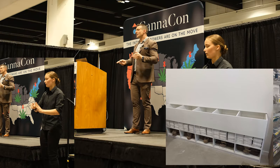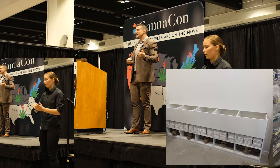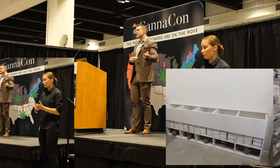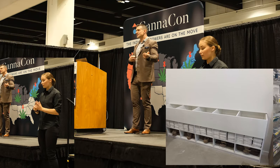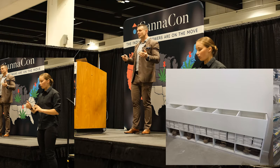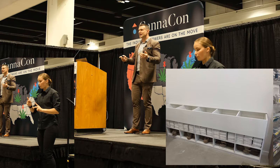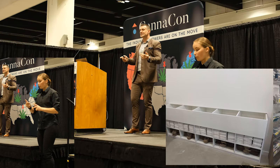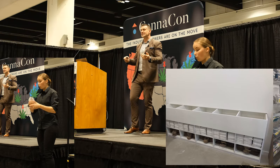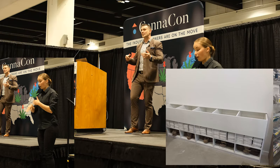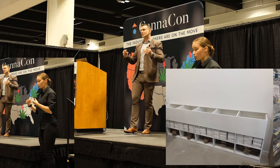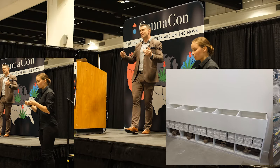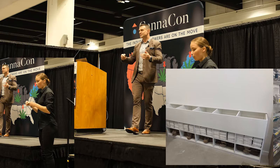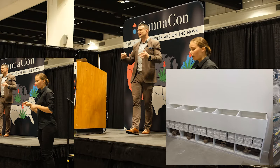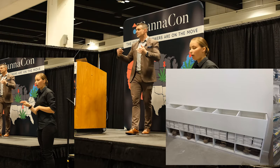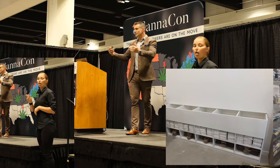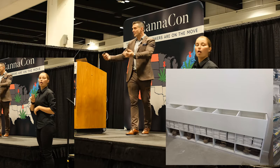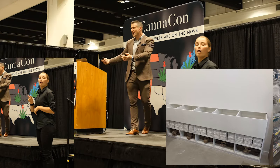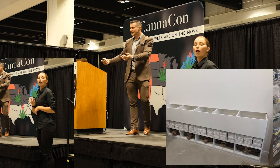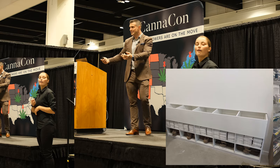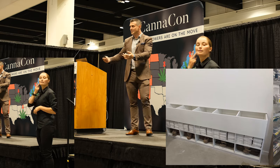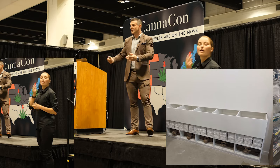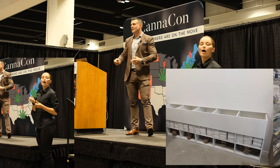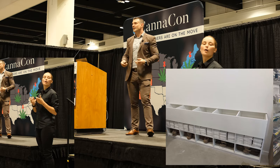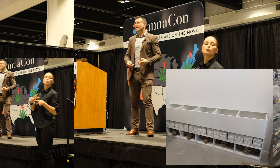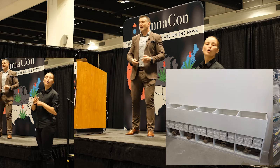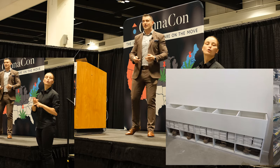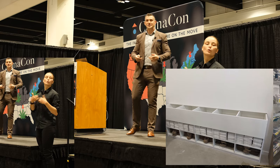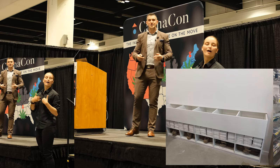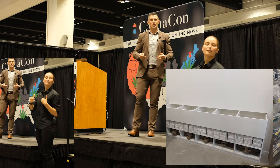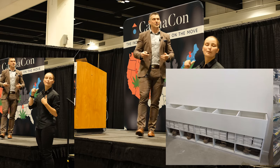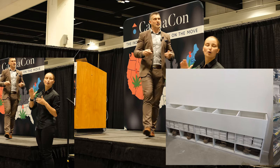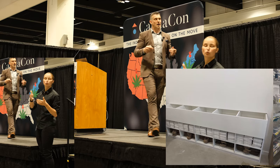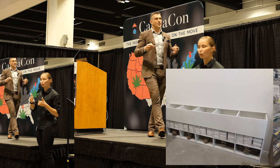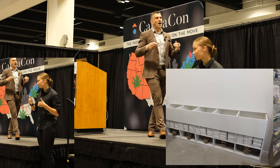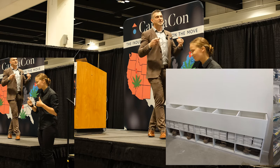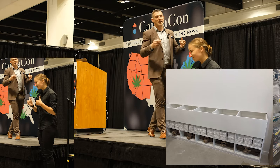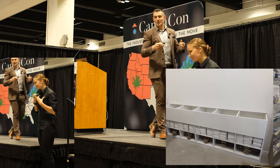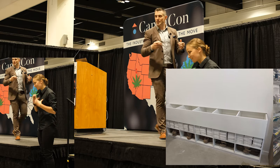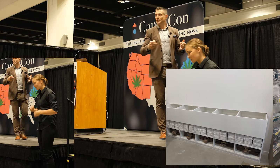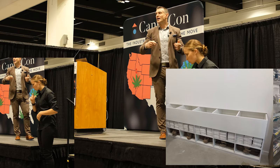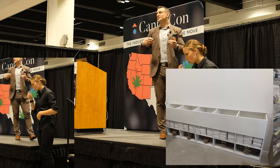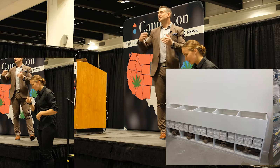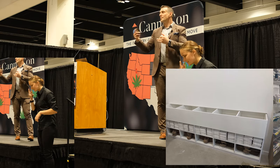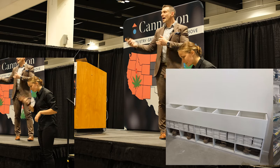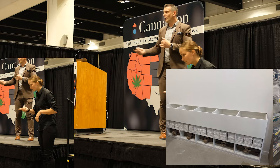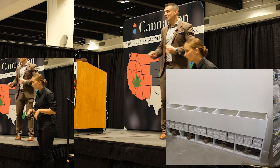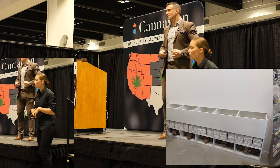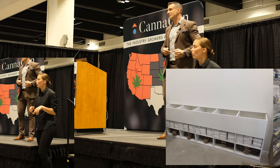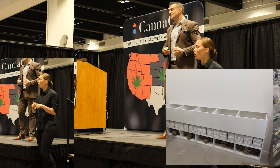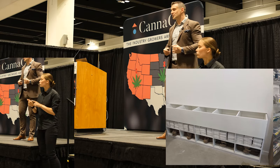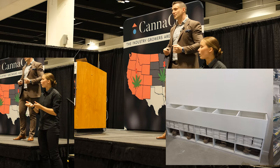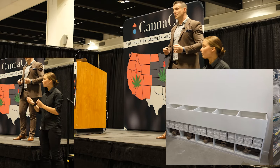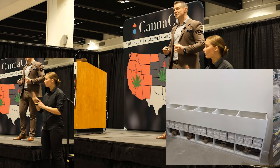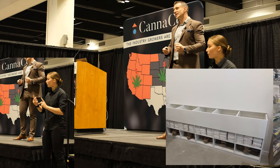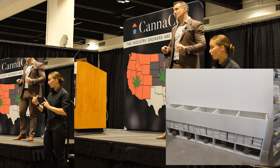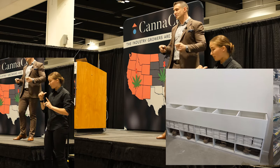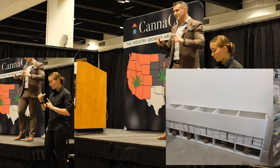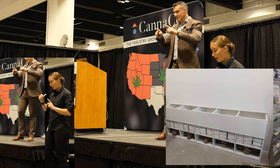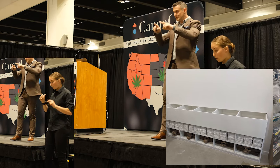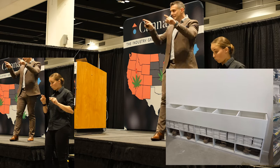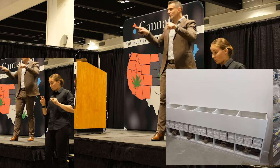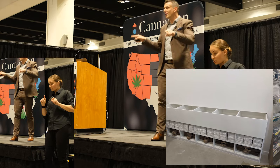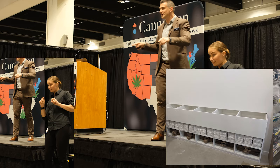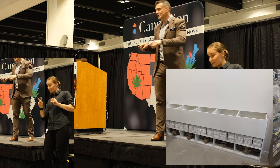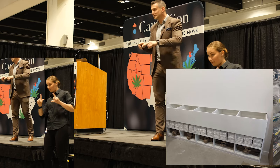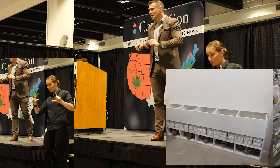lines. Anyone coming into the store can't see how much product's being stored in the back, and also hides how many people are actually in the back watching the central viewing stations